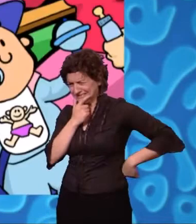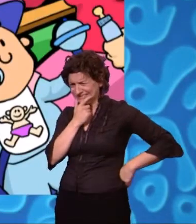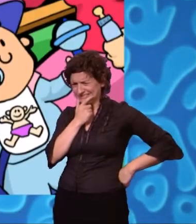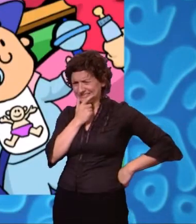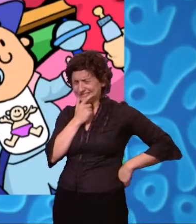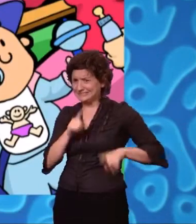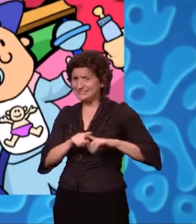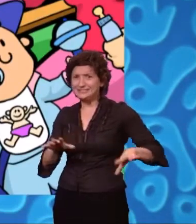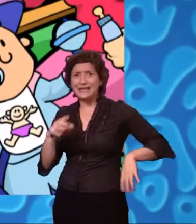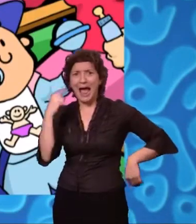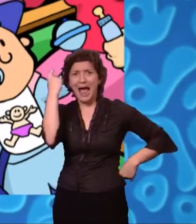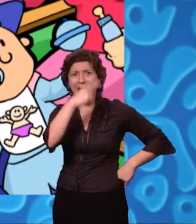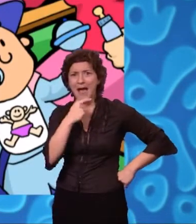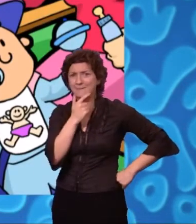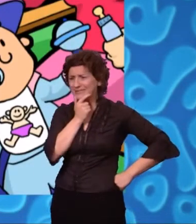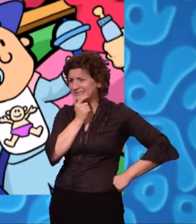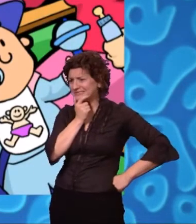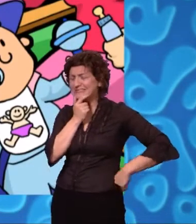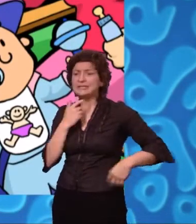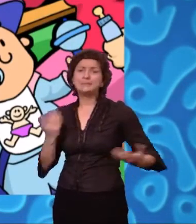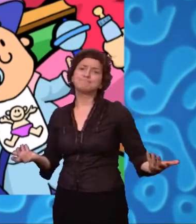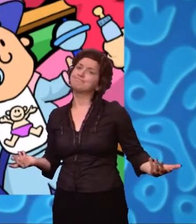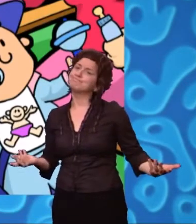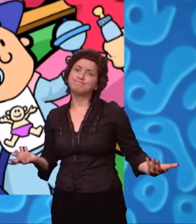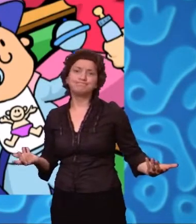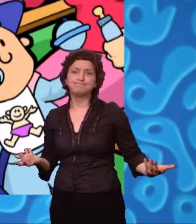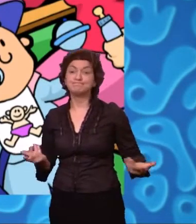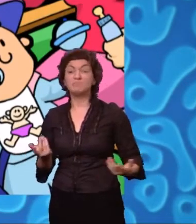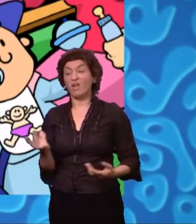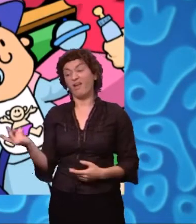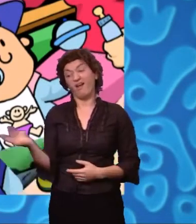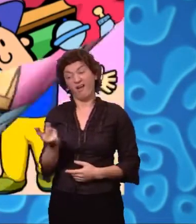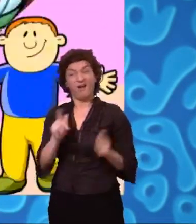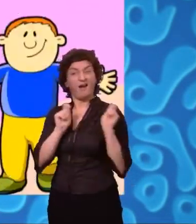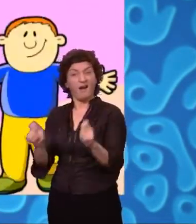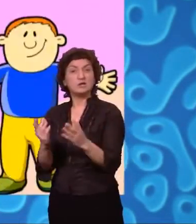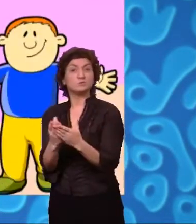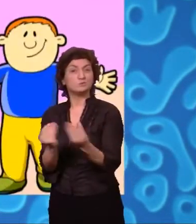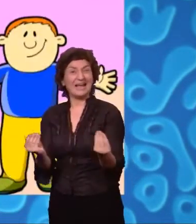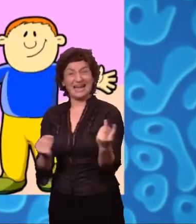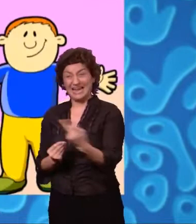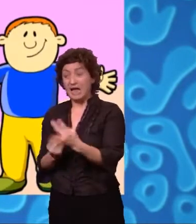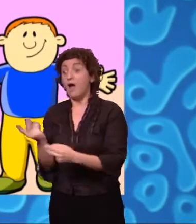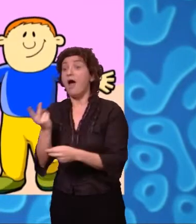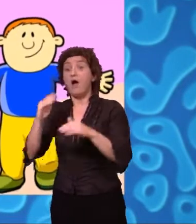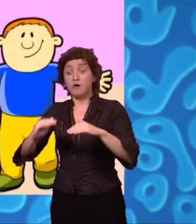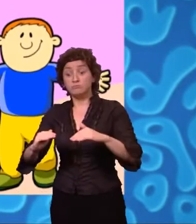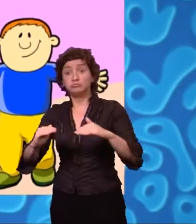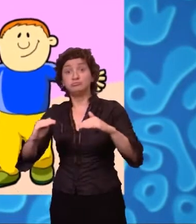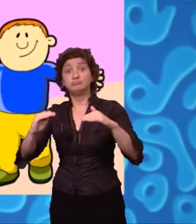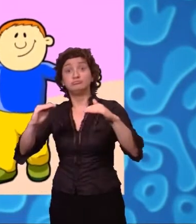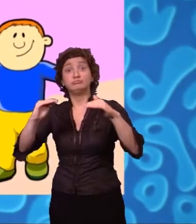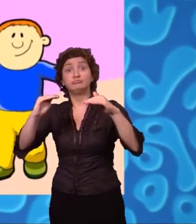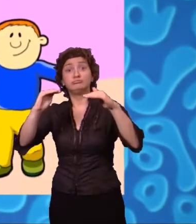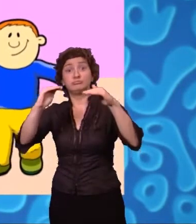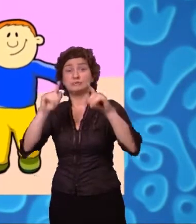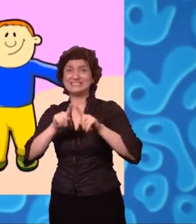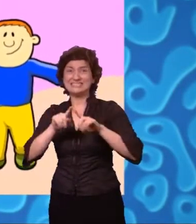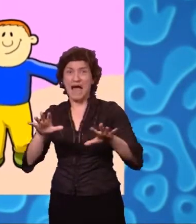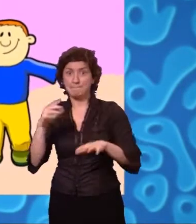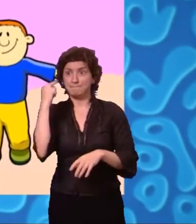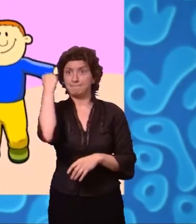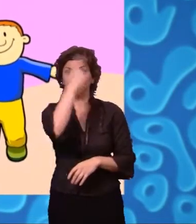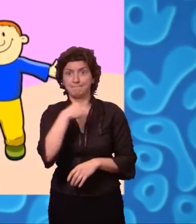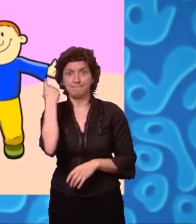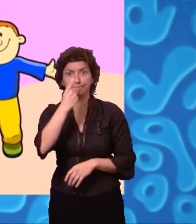you? In the end, everyone just called them the twins. As they got older, of course they still looked the same, but